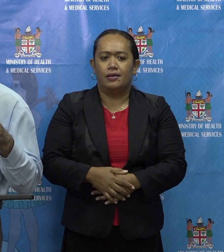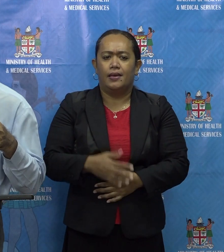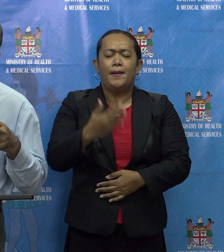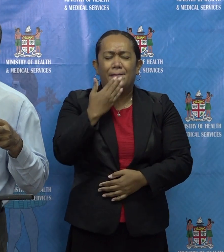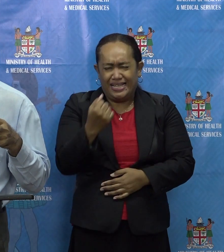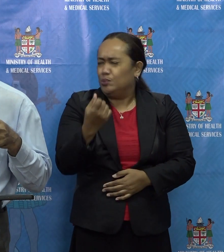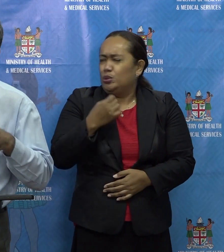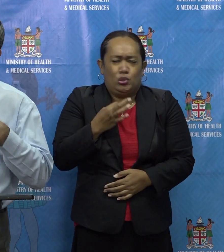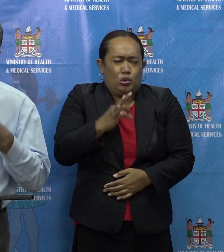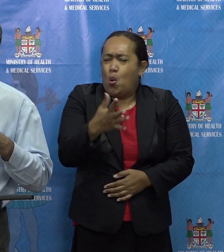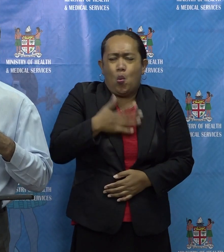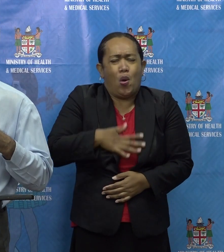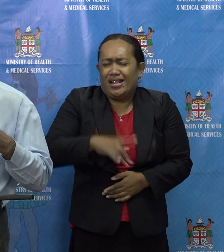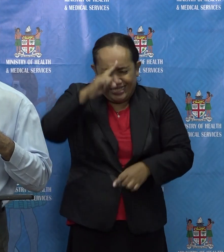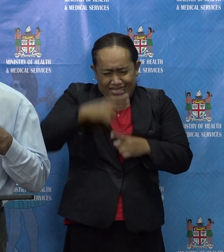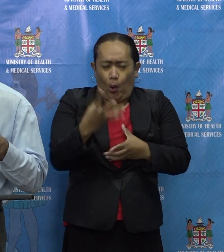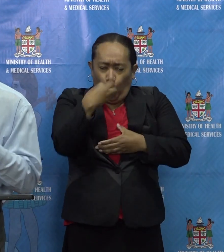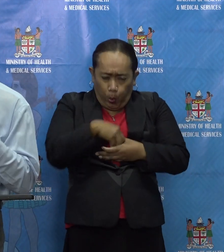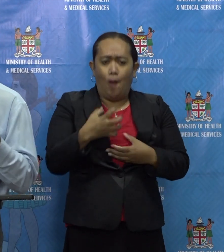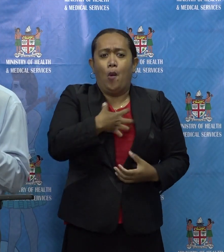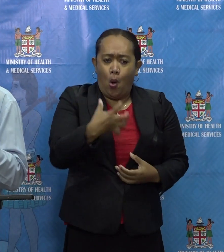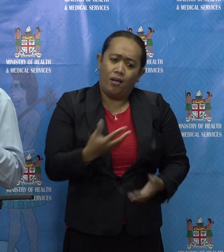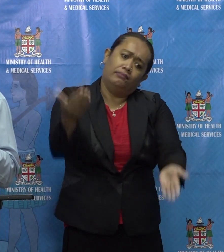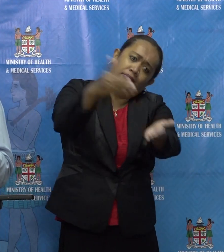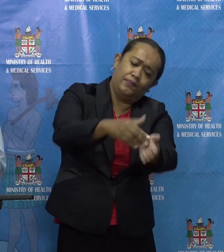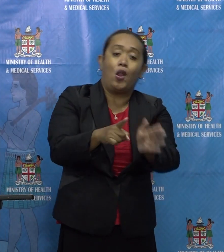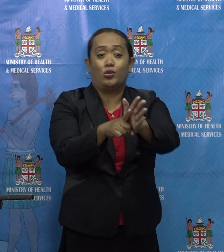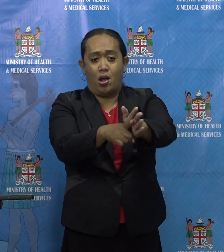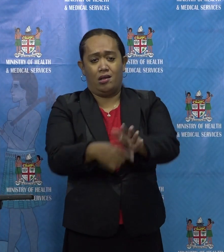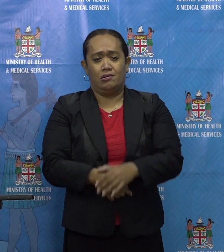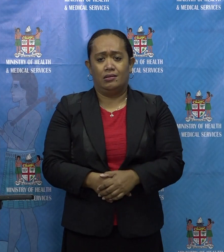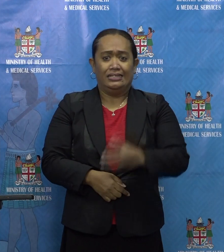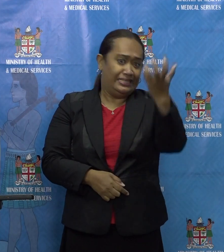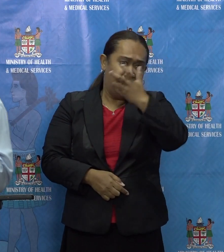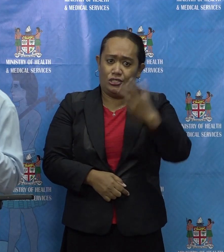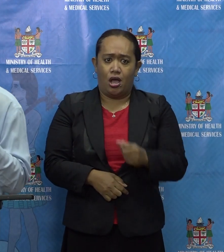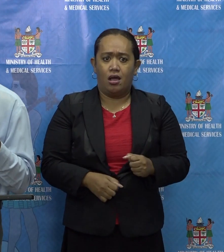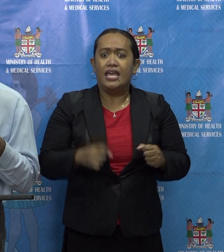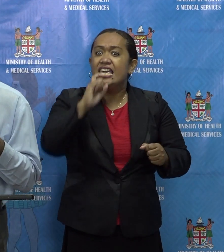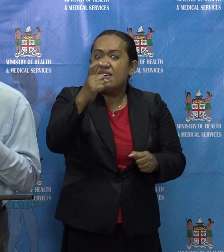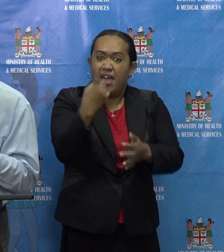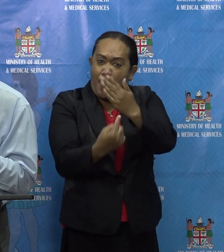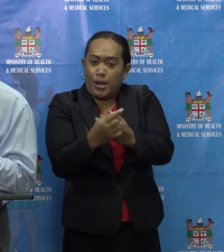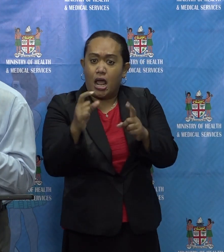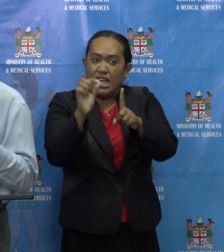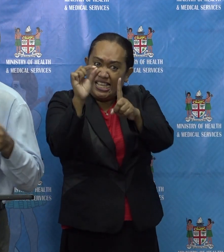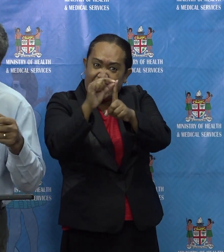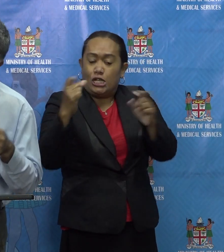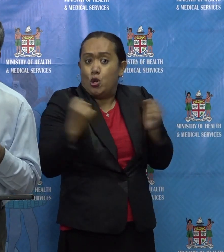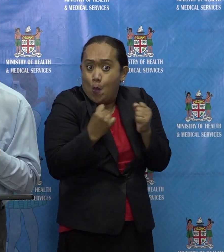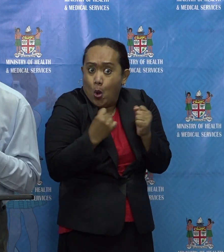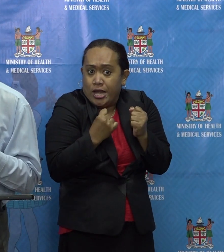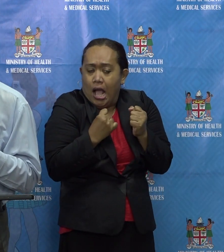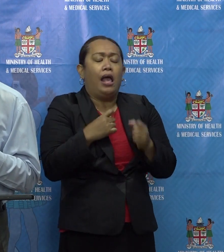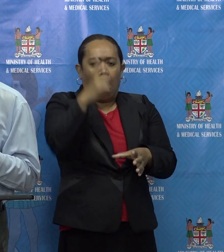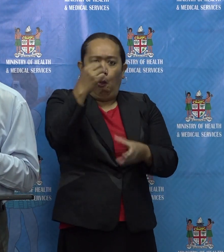positive cases having to go into Lotoka, sick people with pneumonia, because every time we have one pneumonia case, we have to take it to Lotoka. As if it's a COVID-19 case, we'll have to